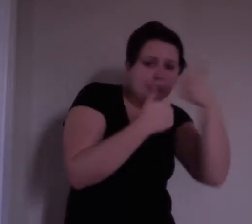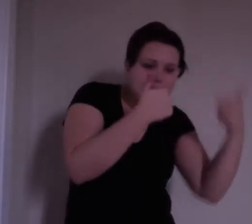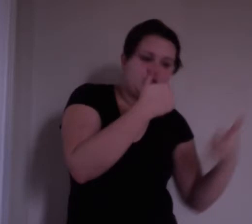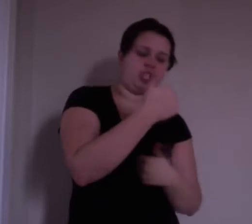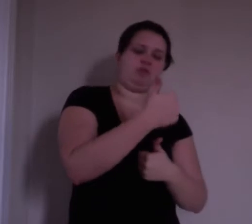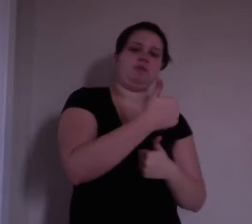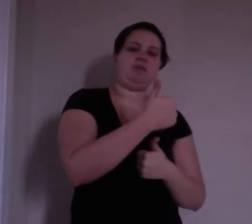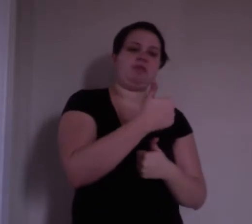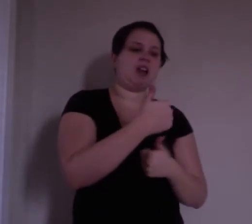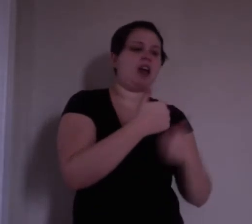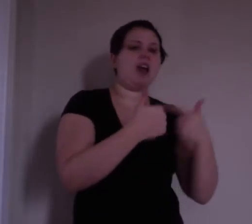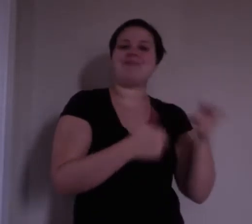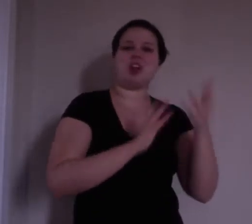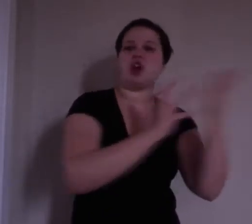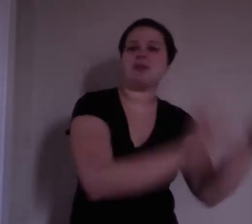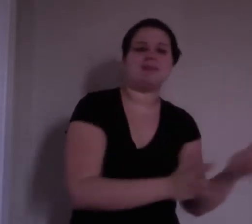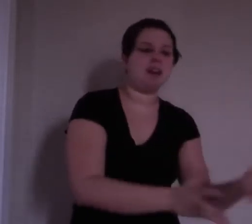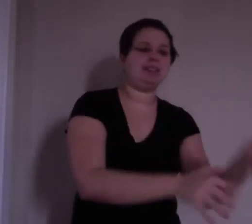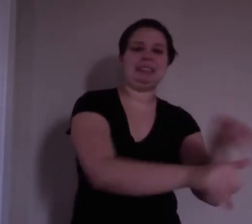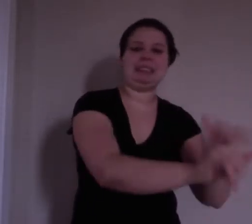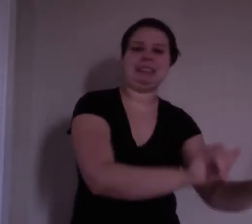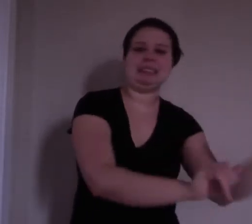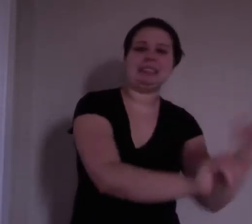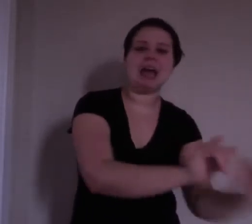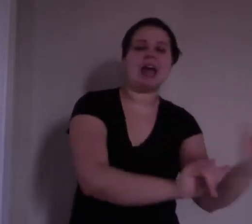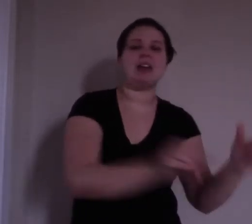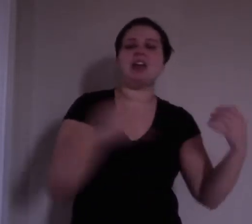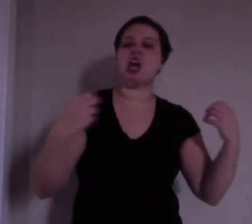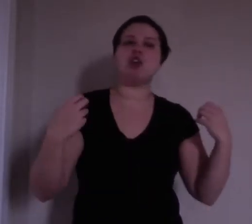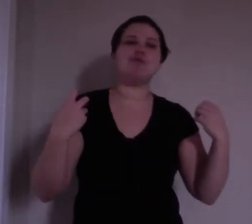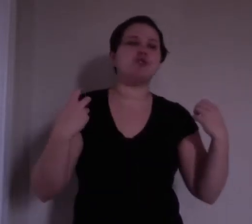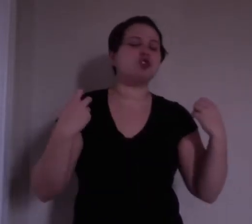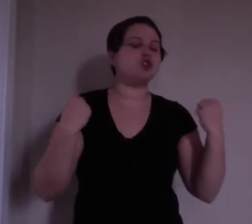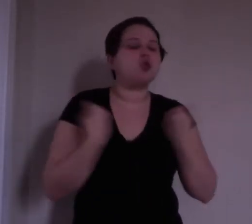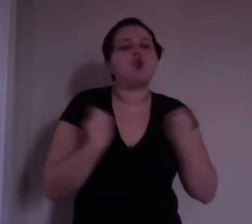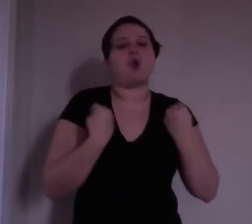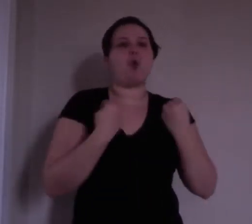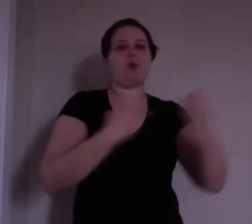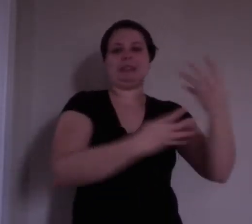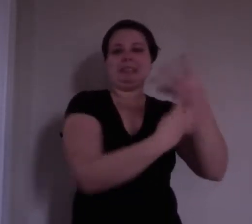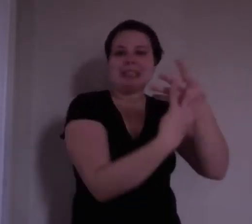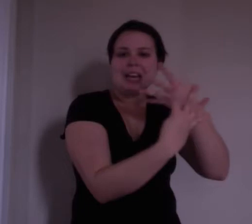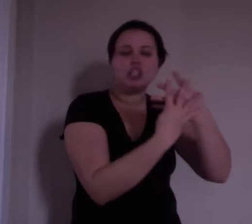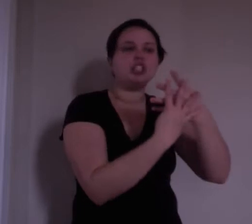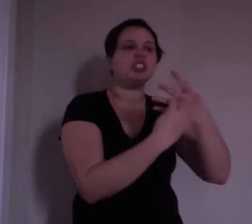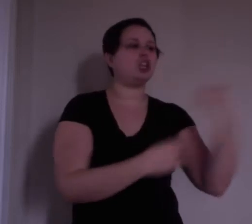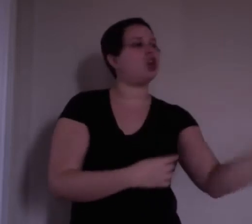are left to linger in cold cages alone without any painkillers until they are